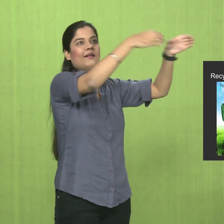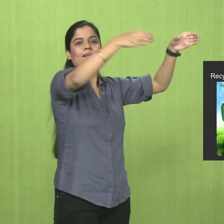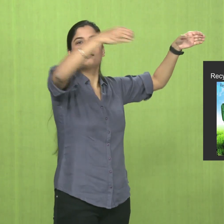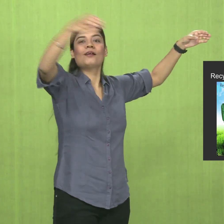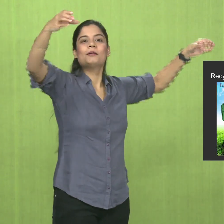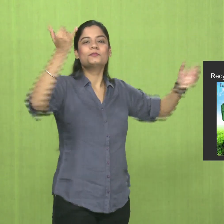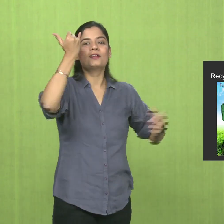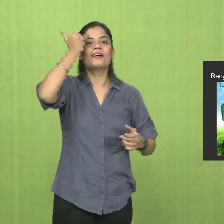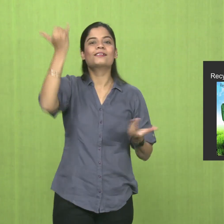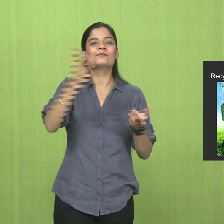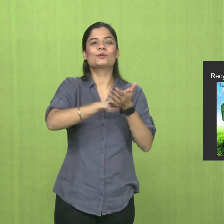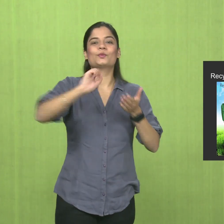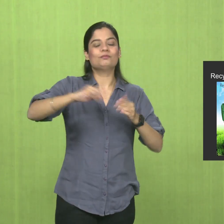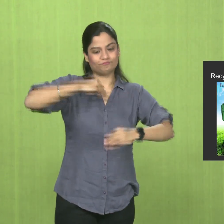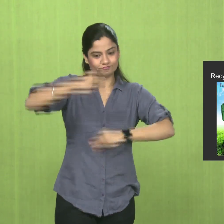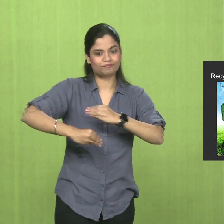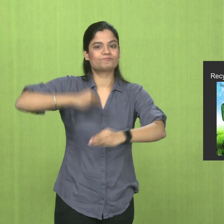So yeah, recycling of the resources can also be done.